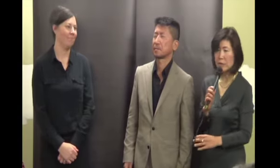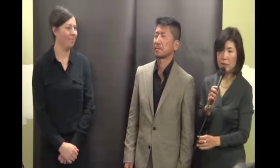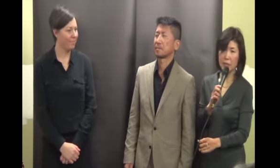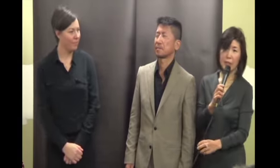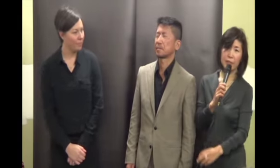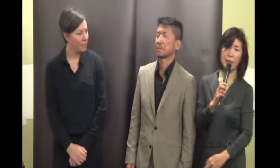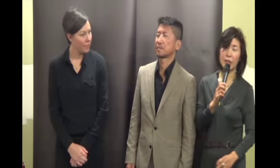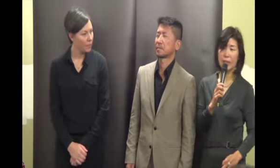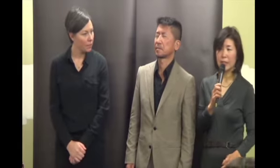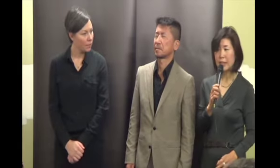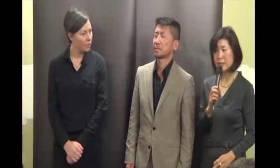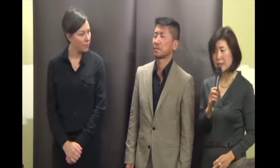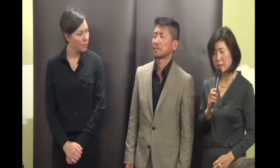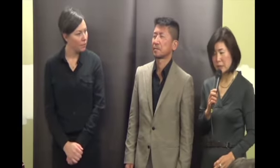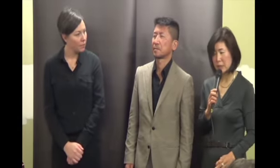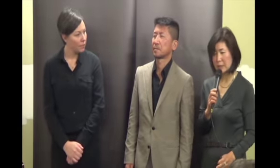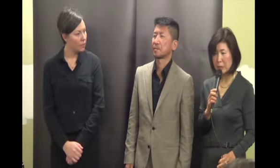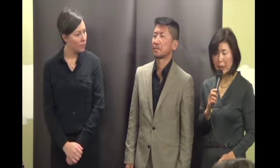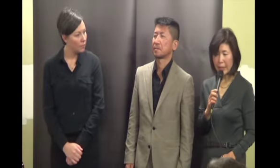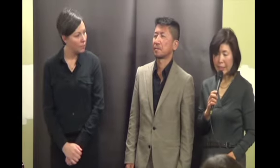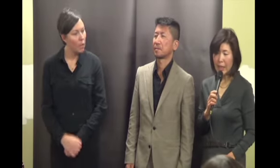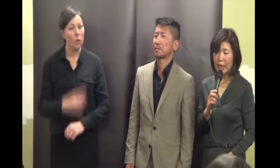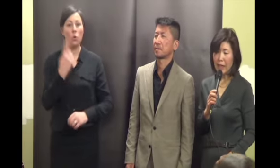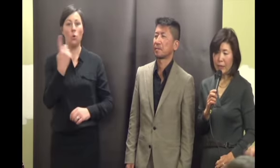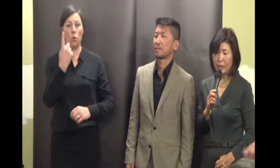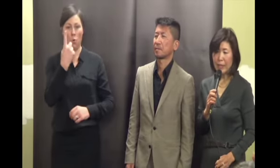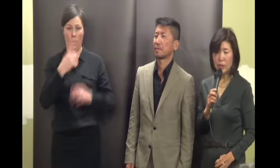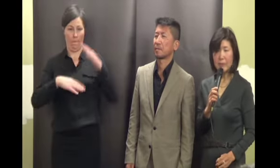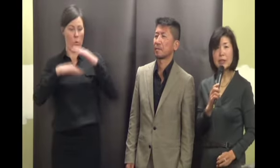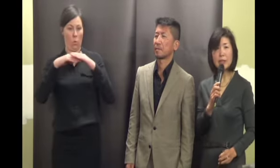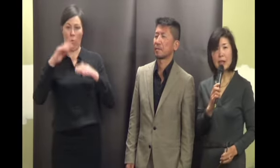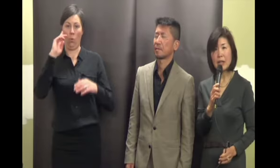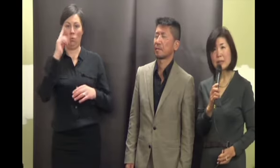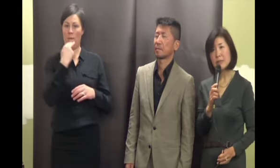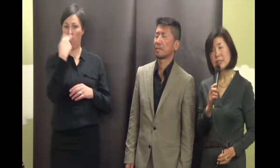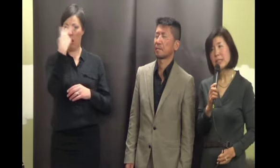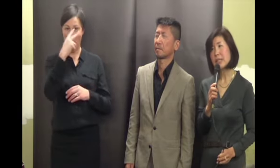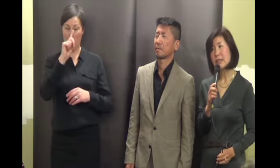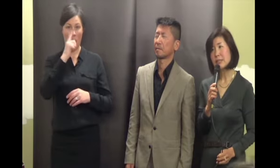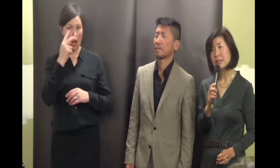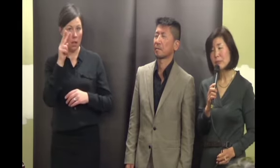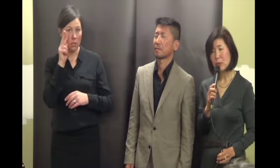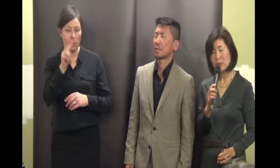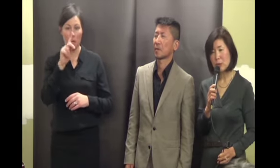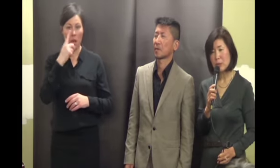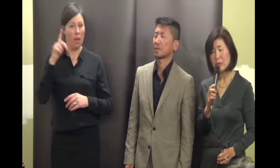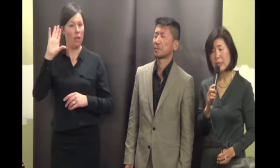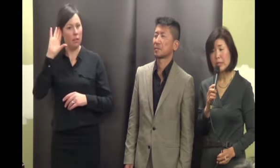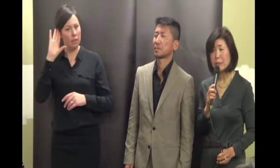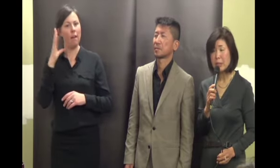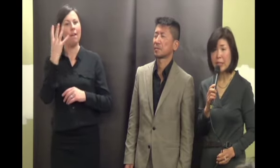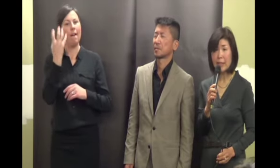For those who is full deaf blind, they travel with the support